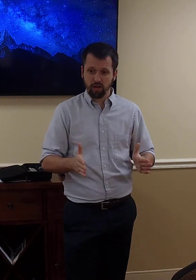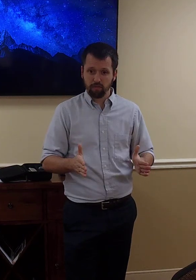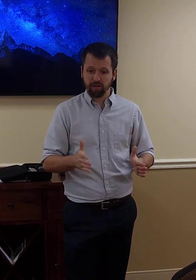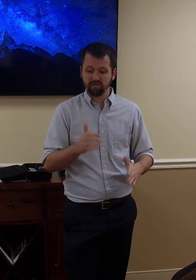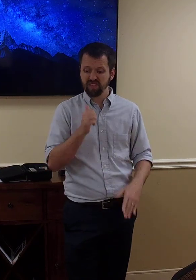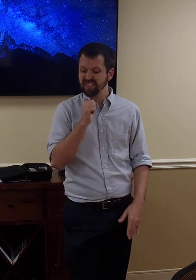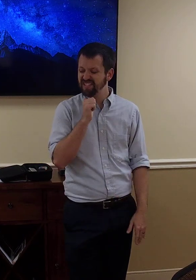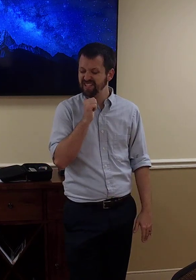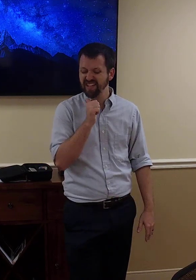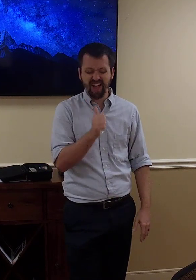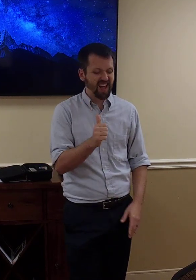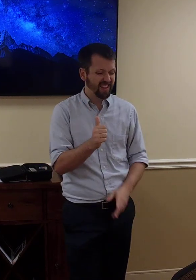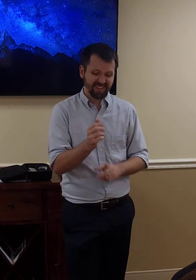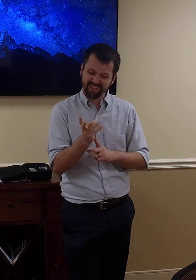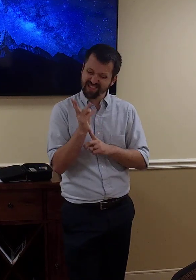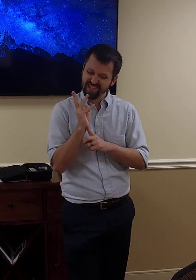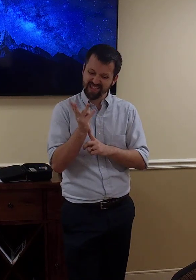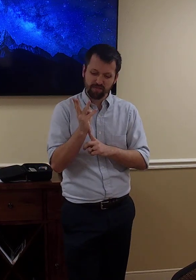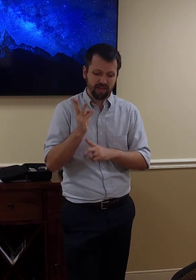Helper is not.